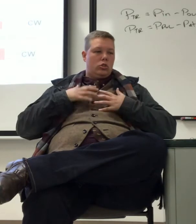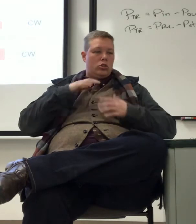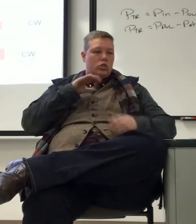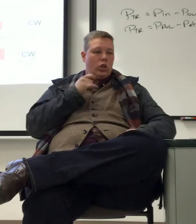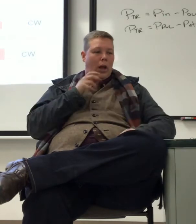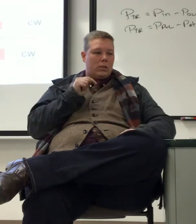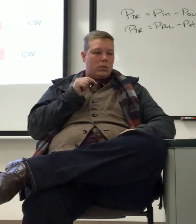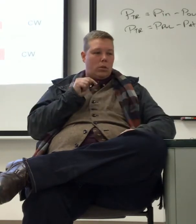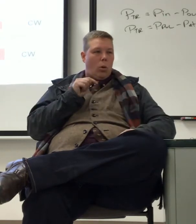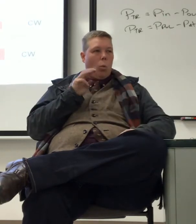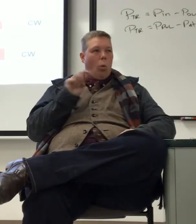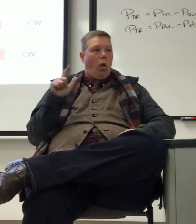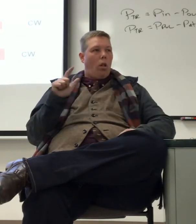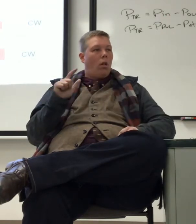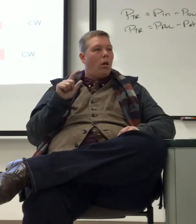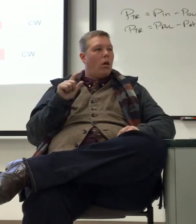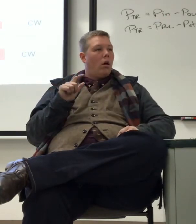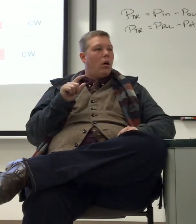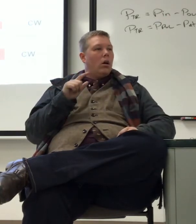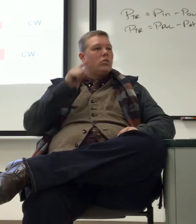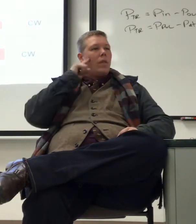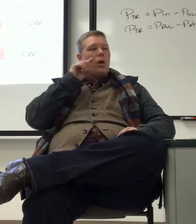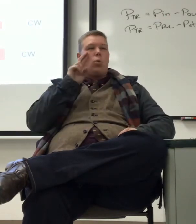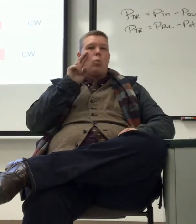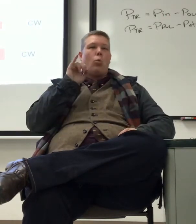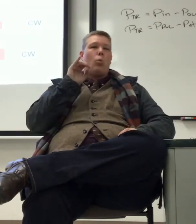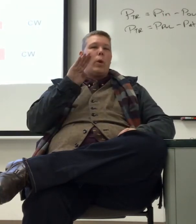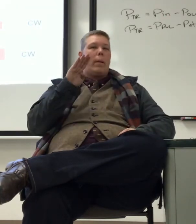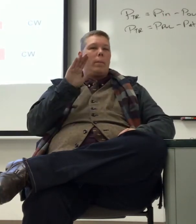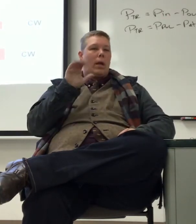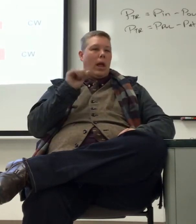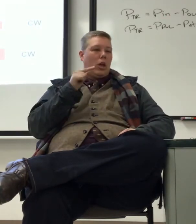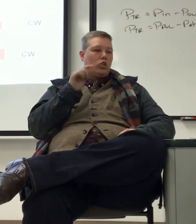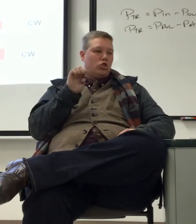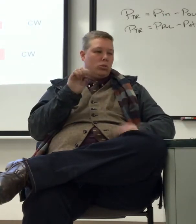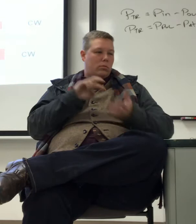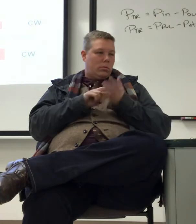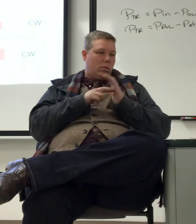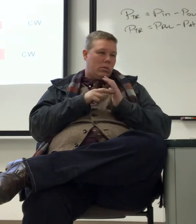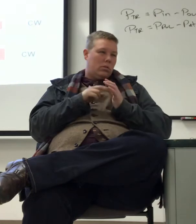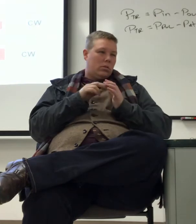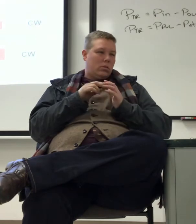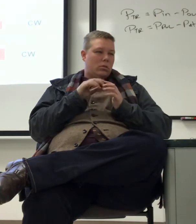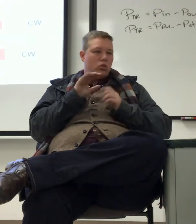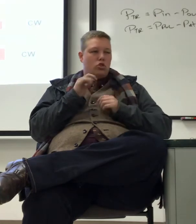And whenever I say chest wall, just think rib cage, right? That's what the chest wall is.